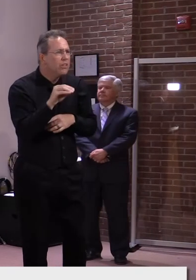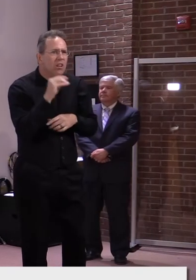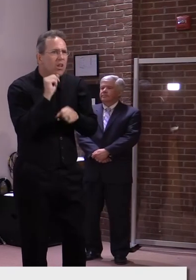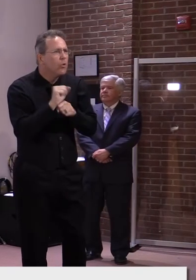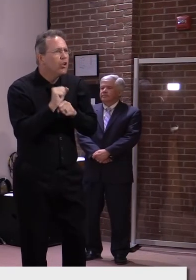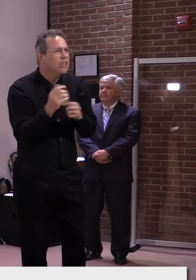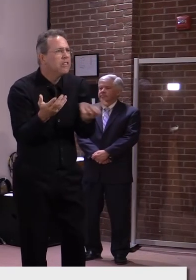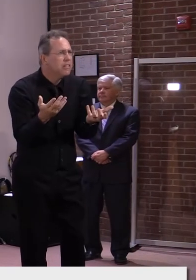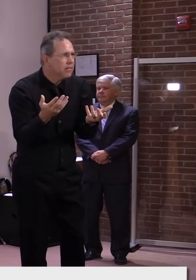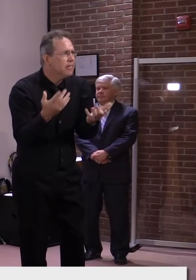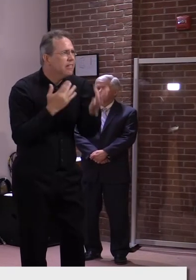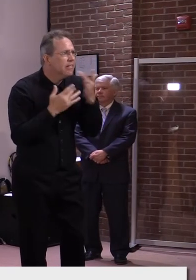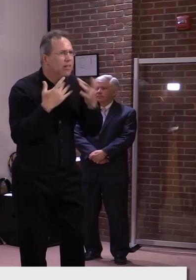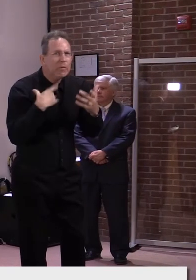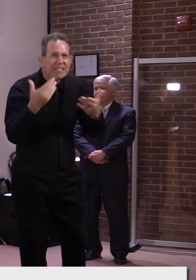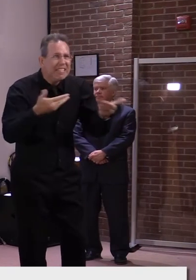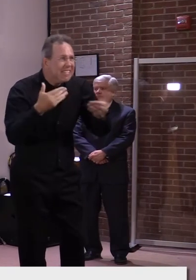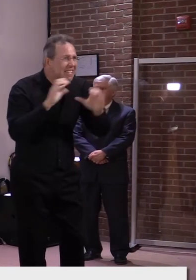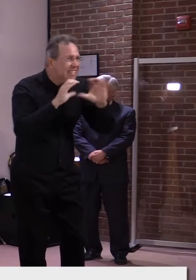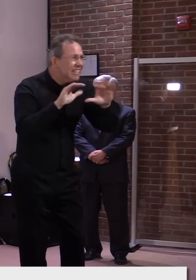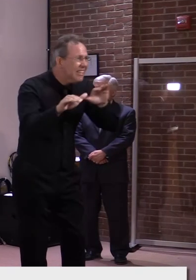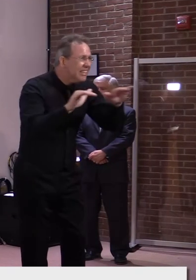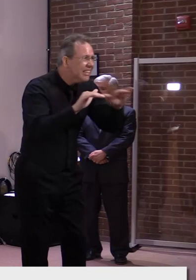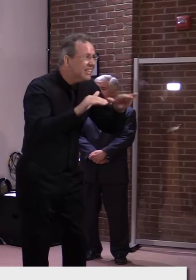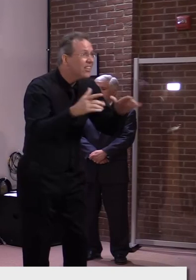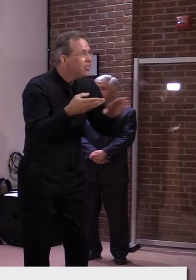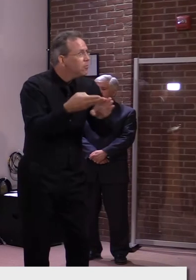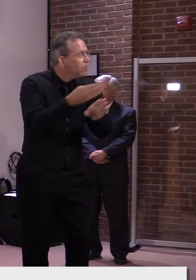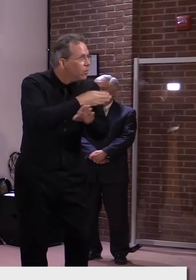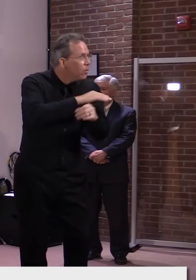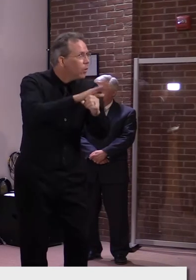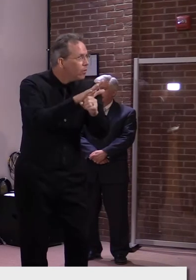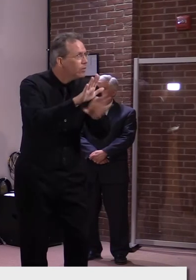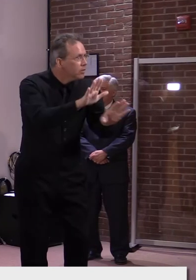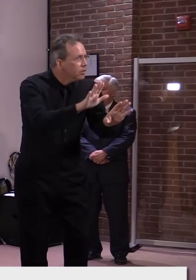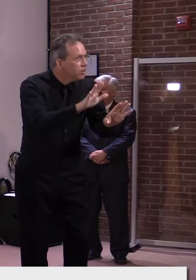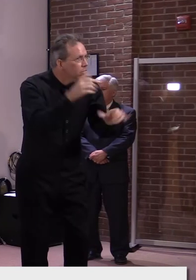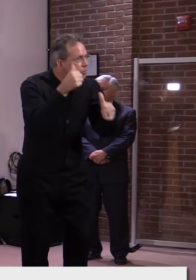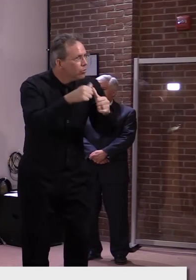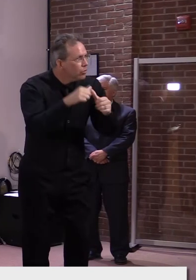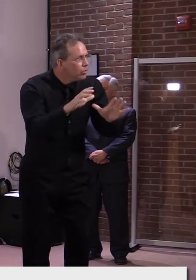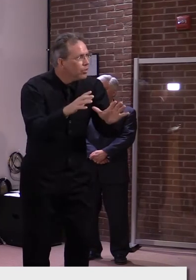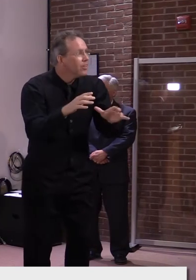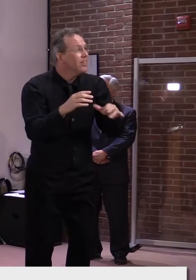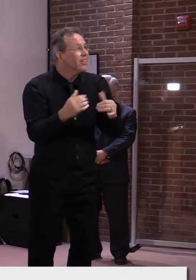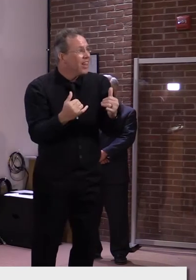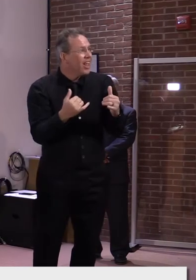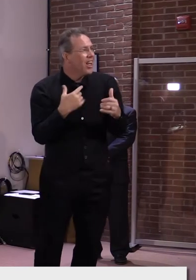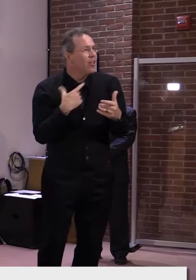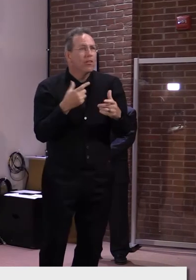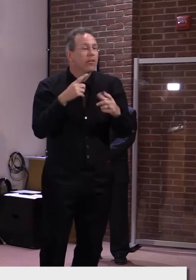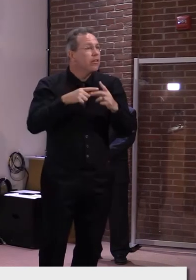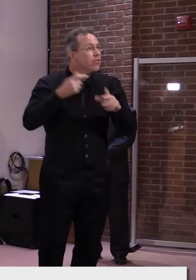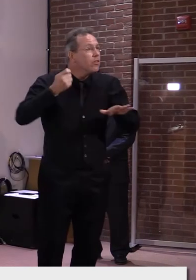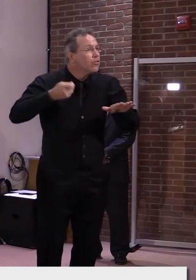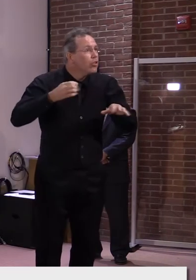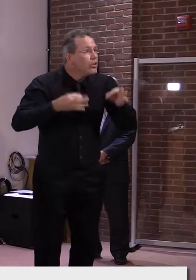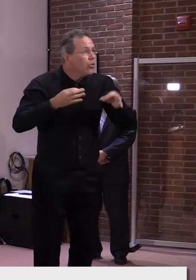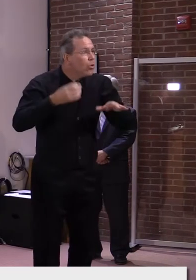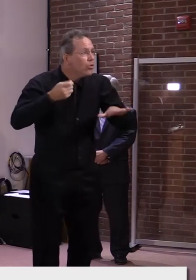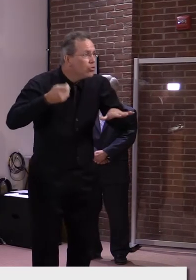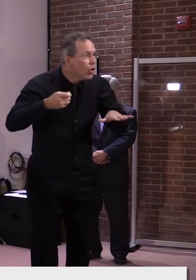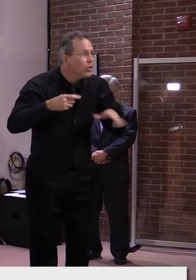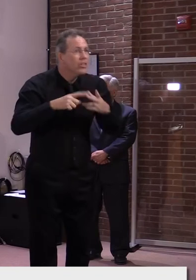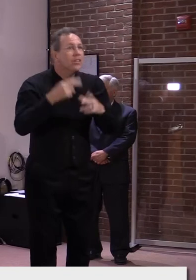time throughout every trade, a lot in the construction industry, a lot in the hospitality sector. And the